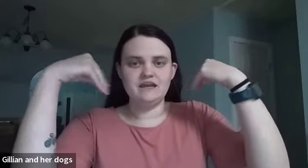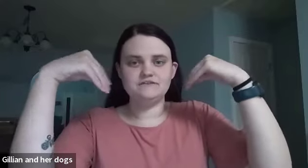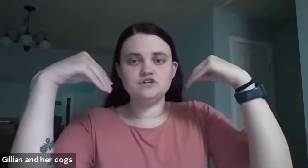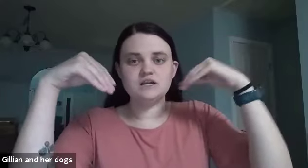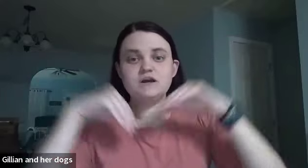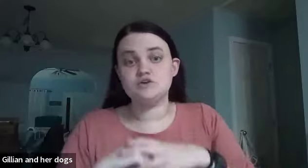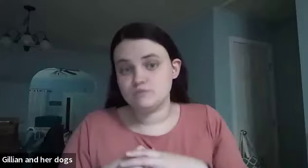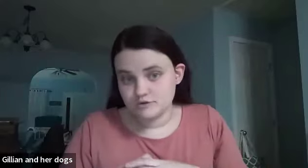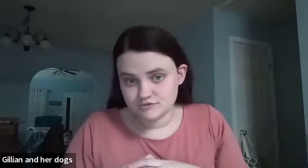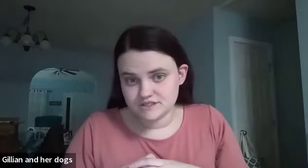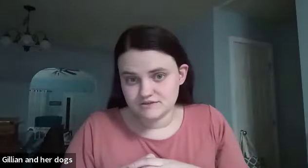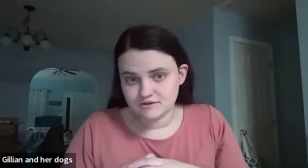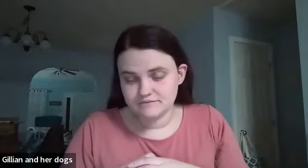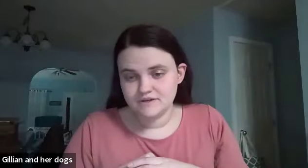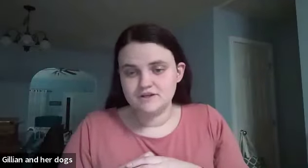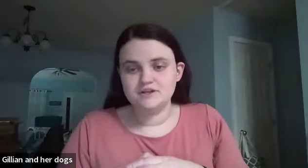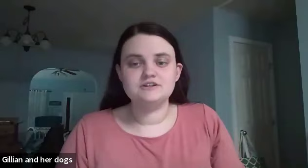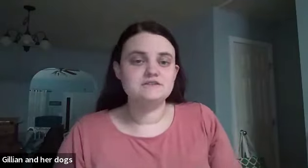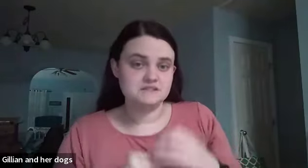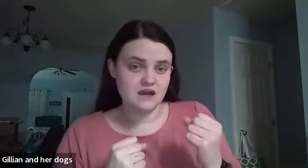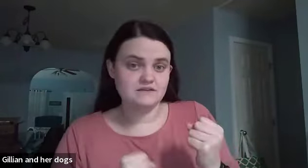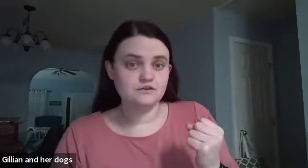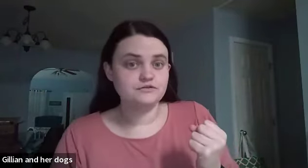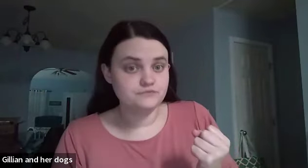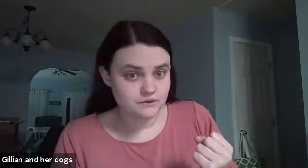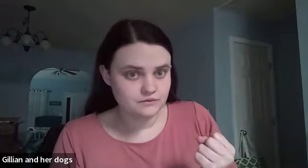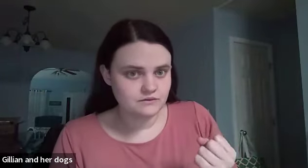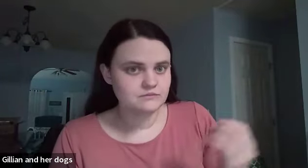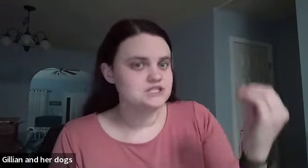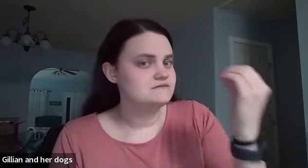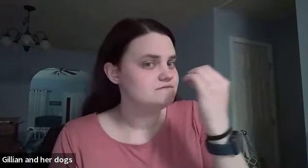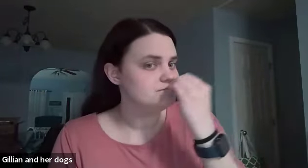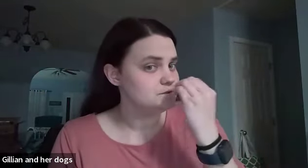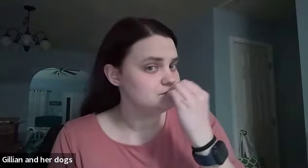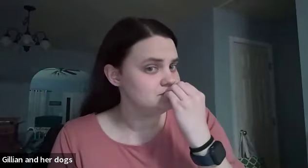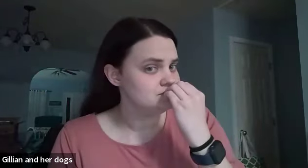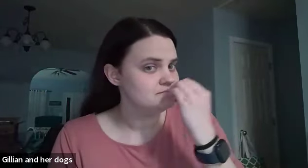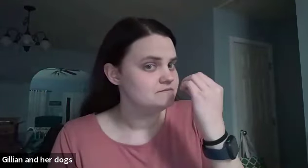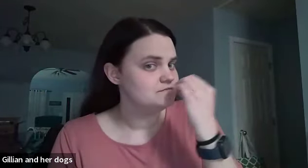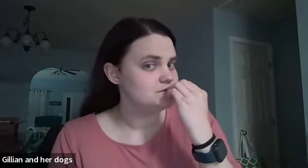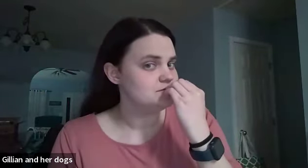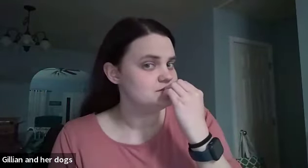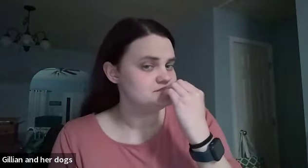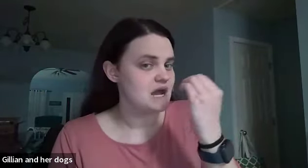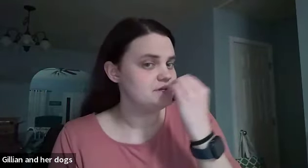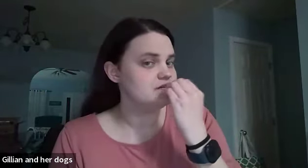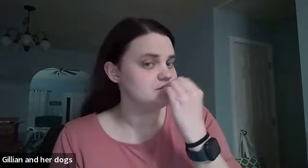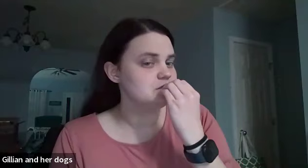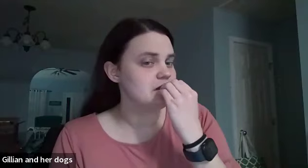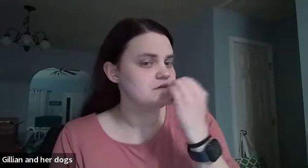If you're talking about a grocery store, you're going to do the sign for food, just food, food. So you're just tapping it to your mouth, and